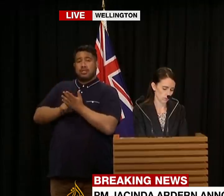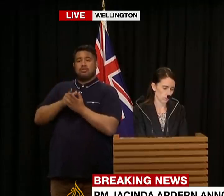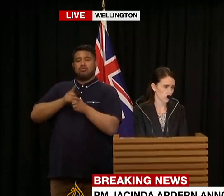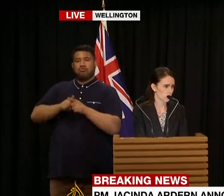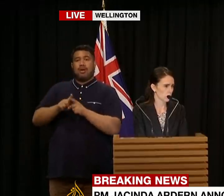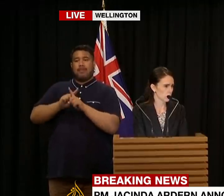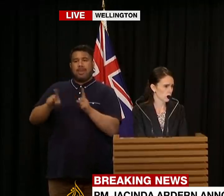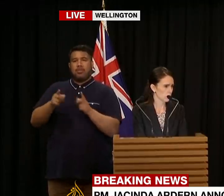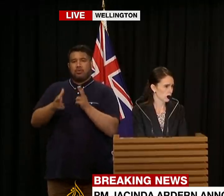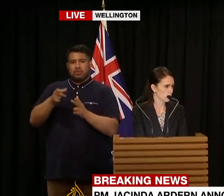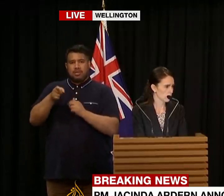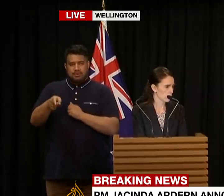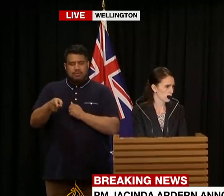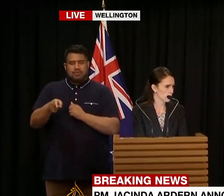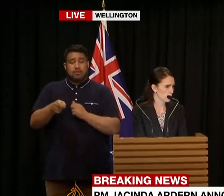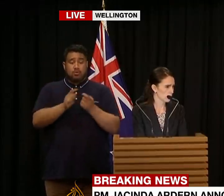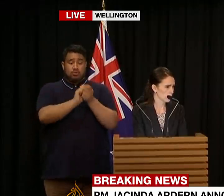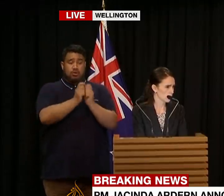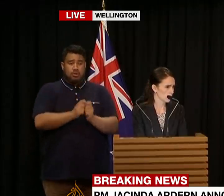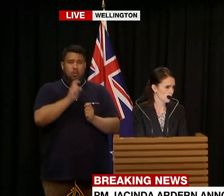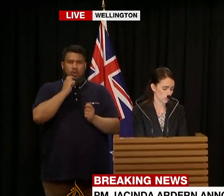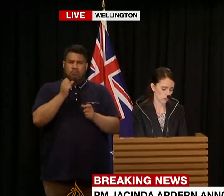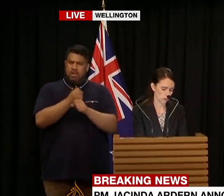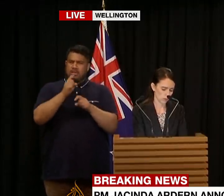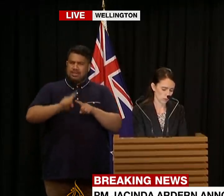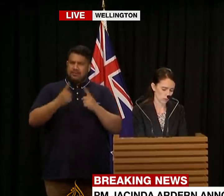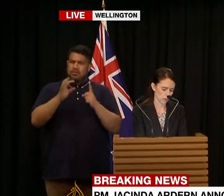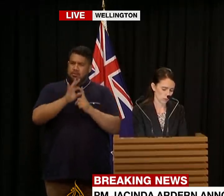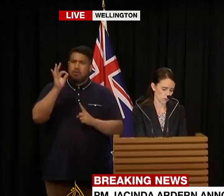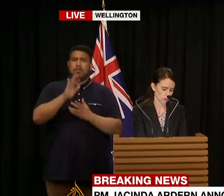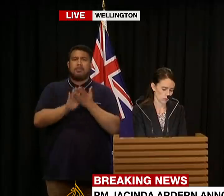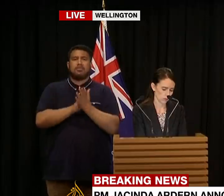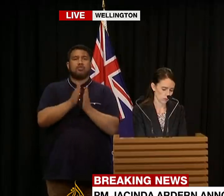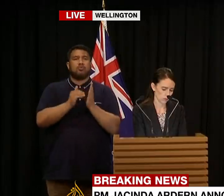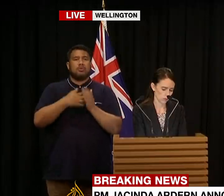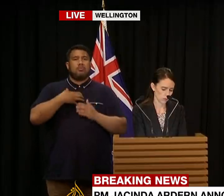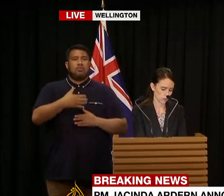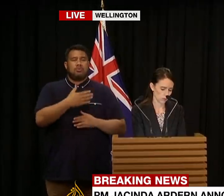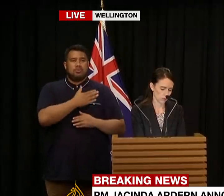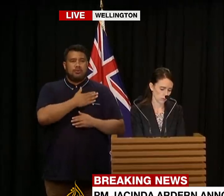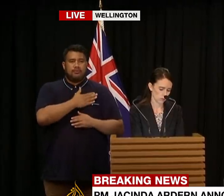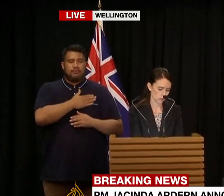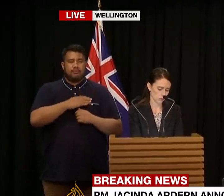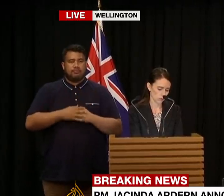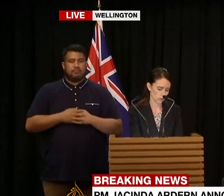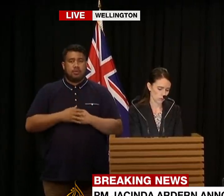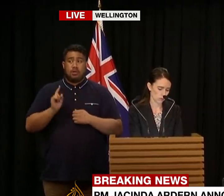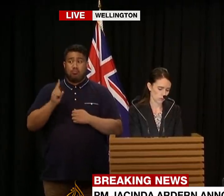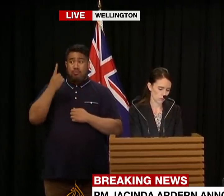semi-automatics. These measures will make a real difference to enable New Zealand to become a safer place. As the Prime